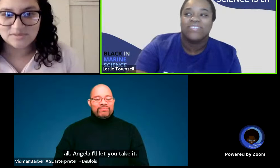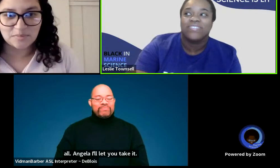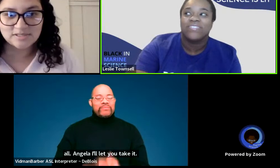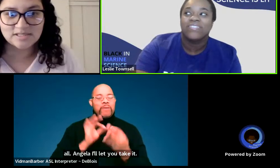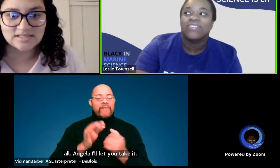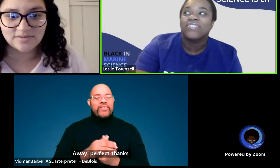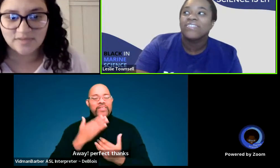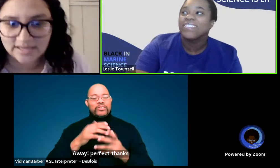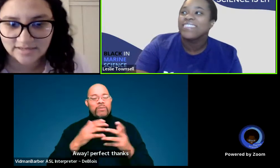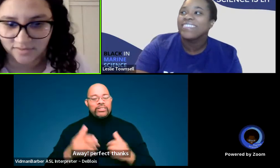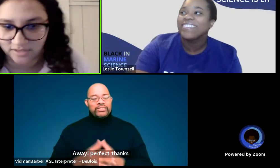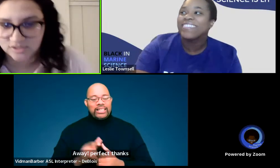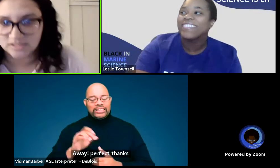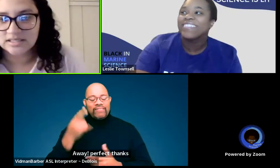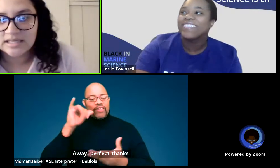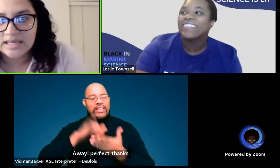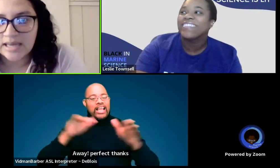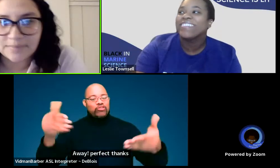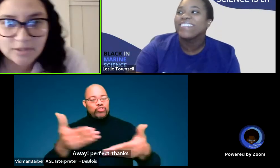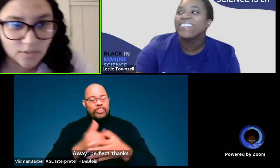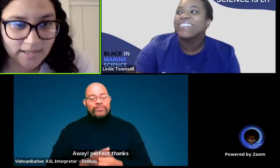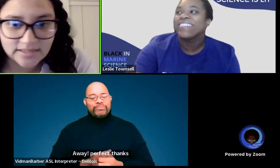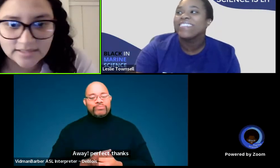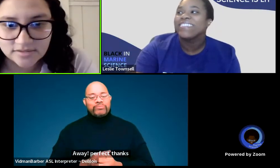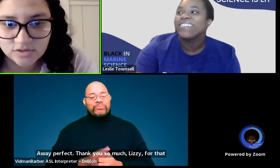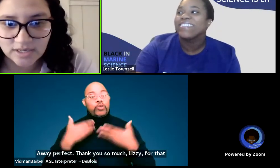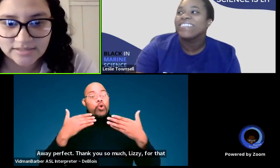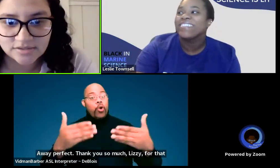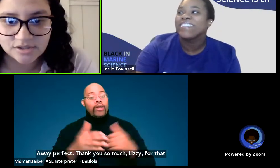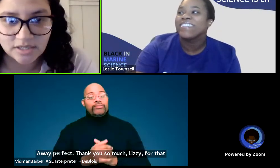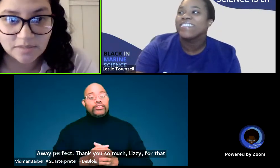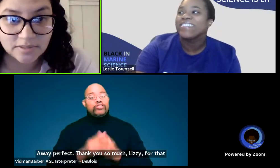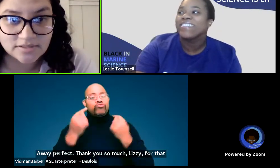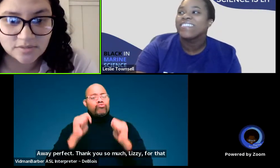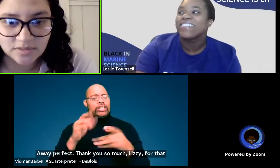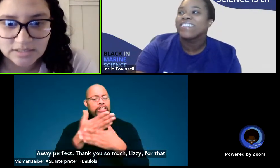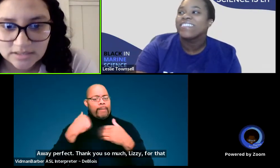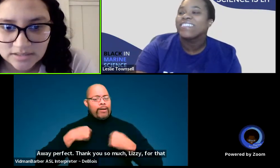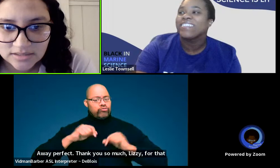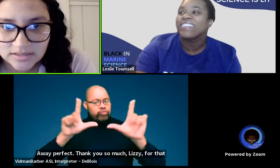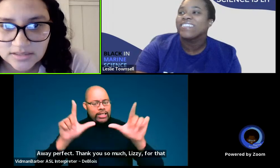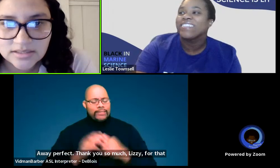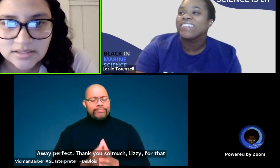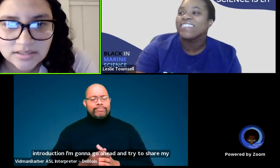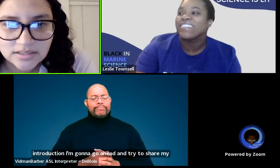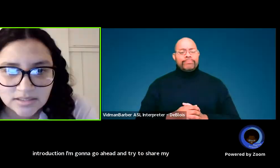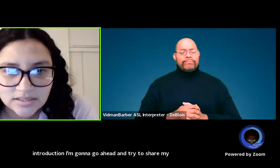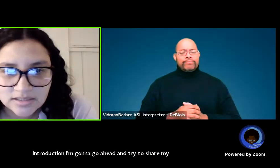perfect. Thank you so much, Leslie, for that introduction. I'm going to go ahead and try to share my screen.